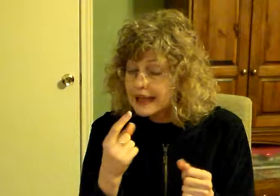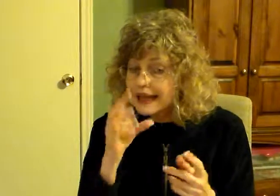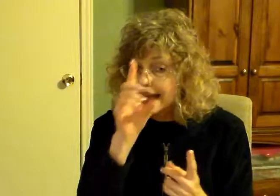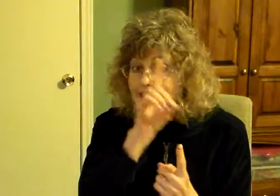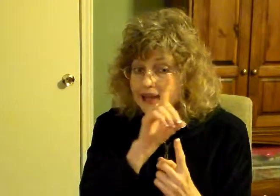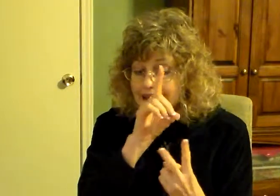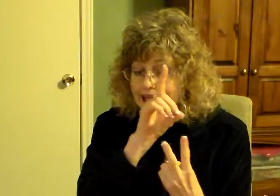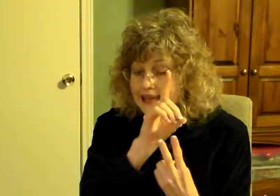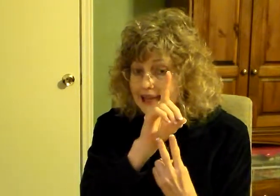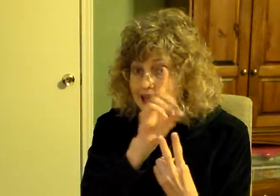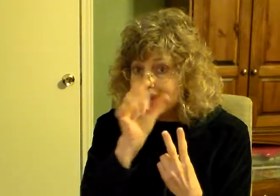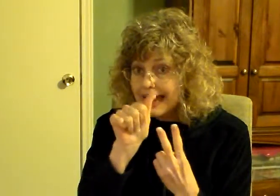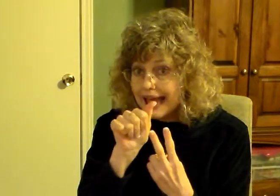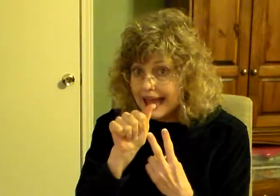in compounds.